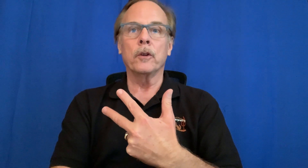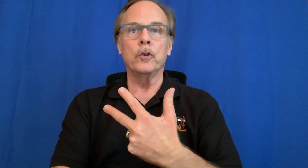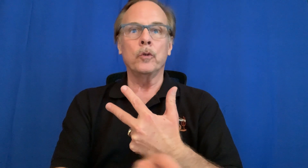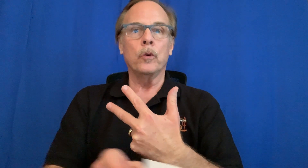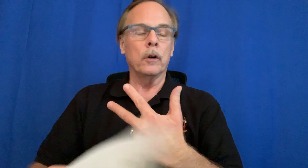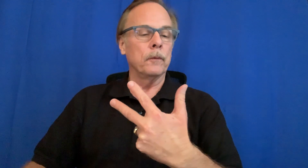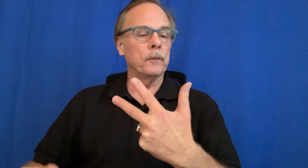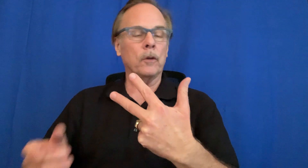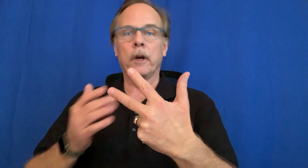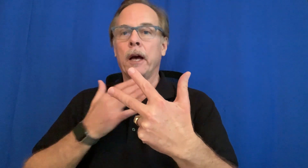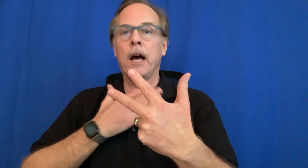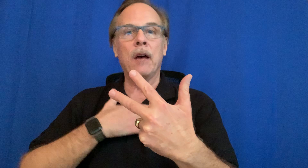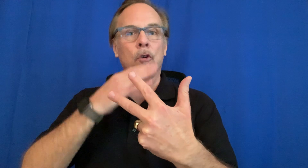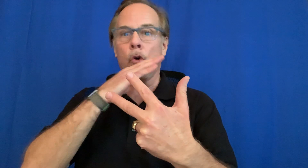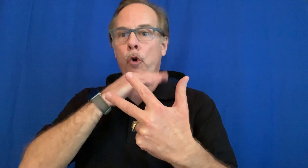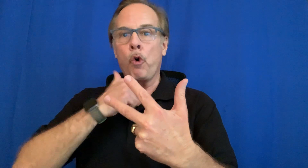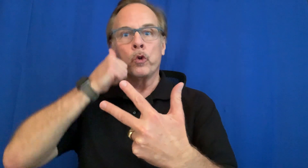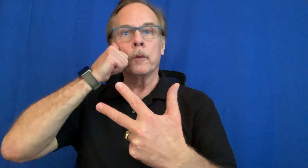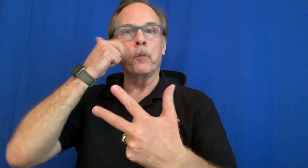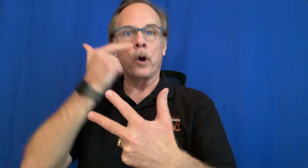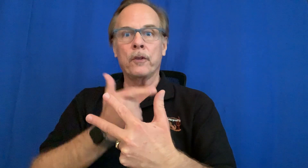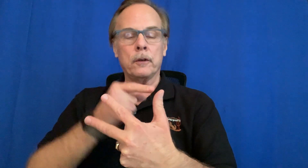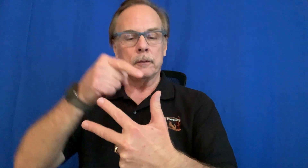you are, okay, I have an older brother,